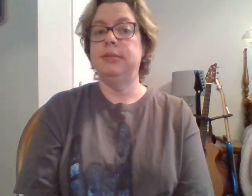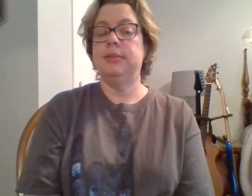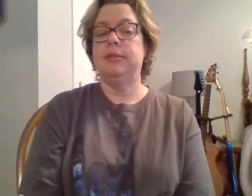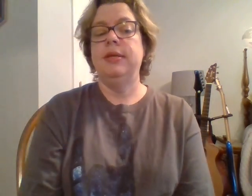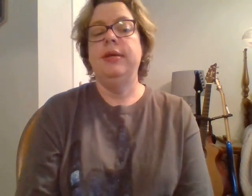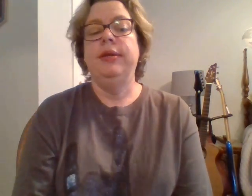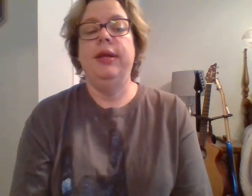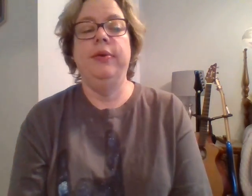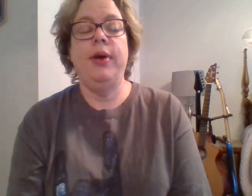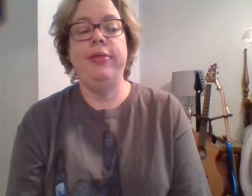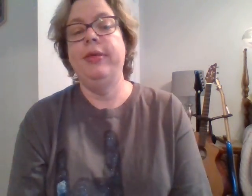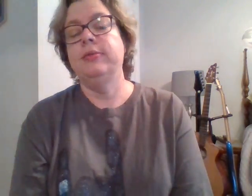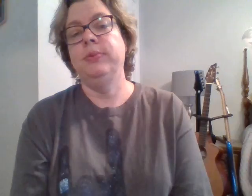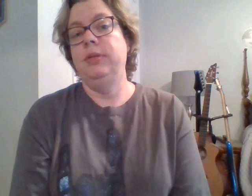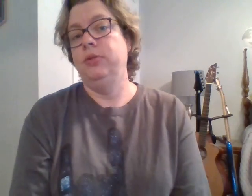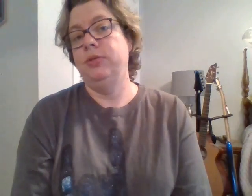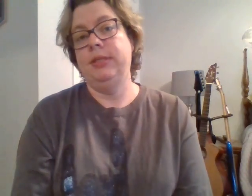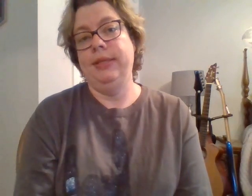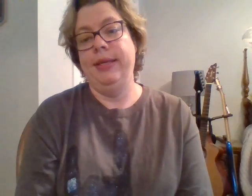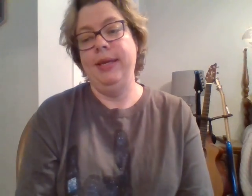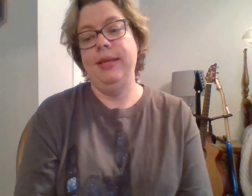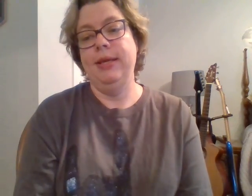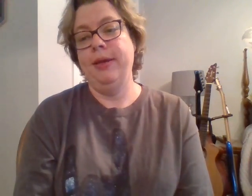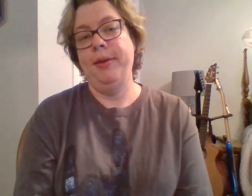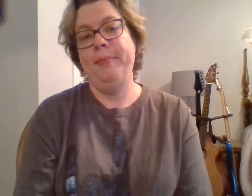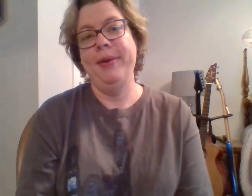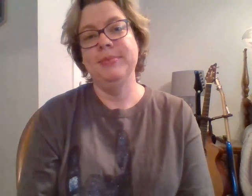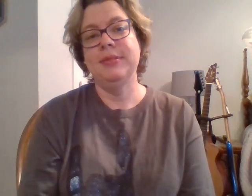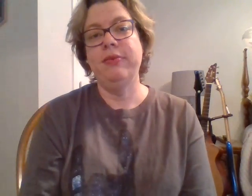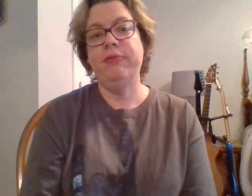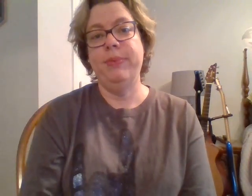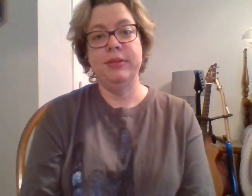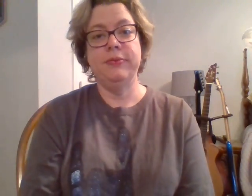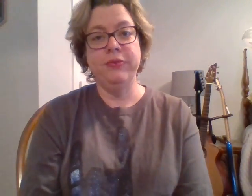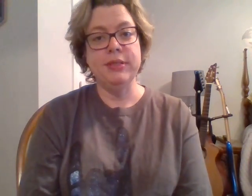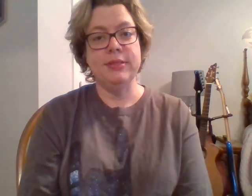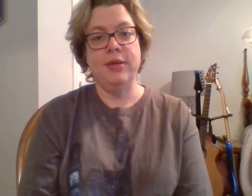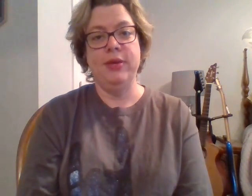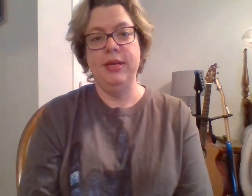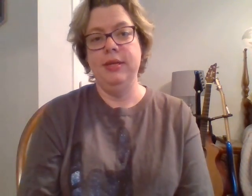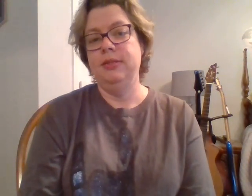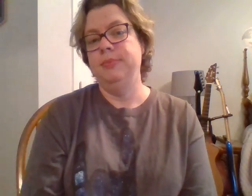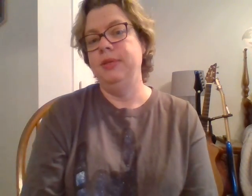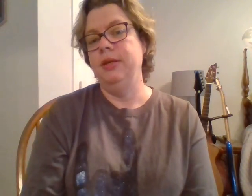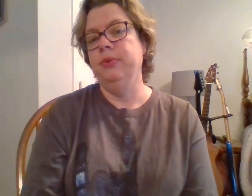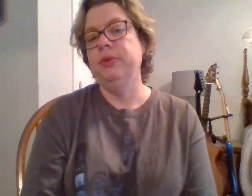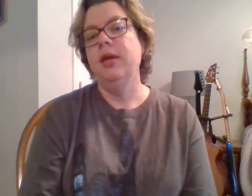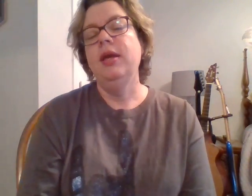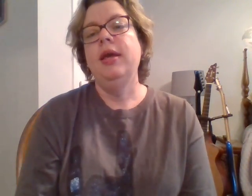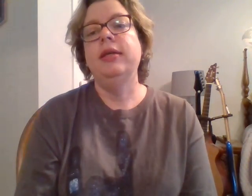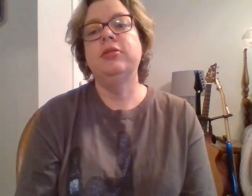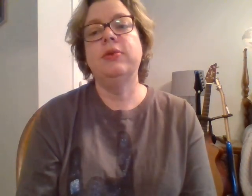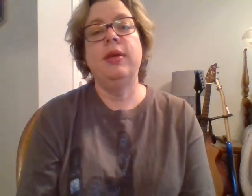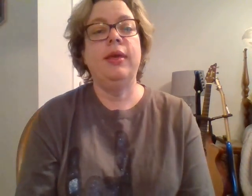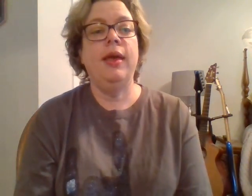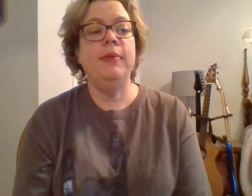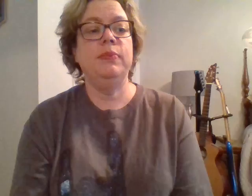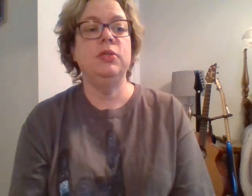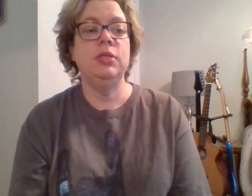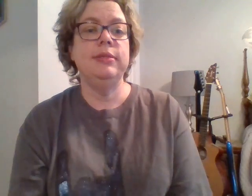Jesus. Now, I think that's really interesting that he didn't come by himself, but his friends thought he needed to be healed. And so they came to Jesus